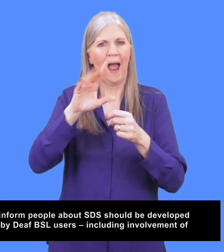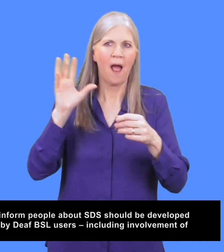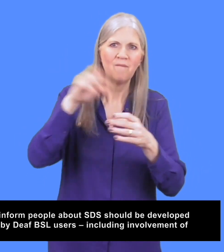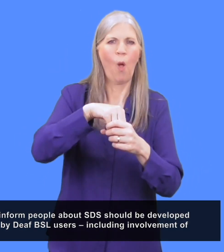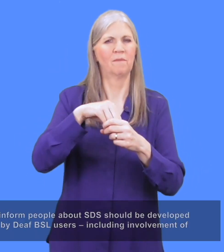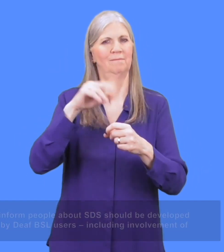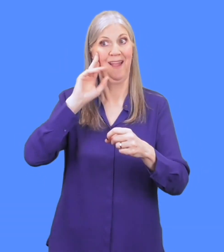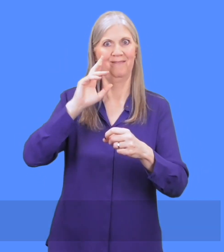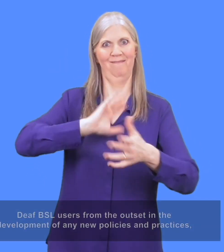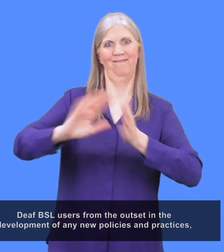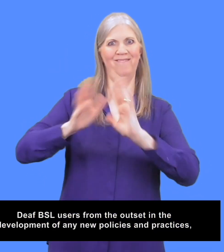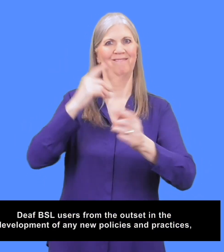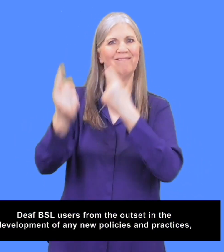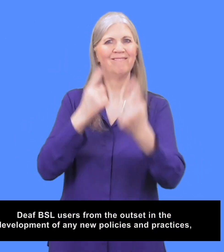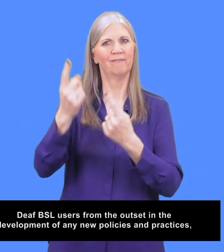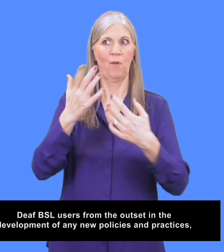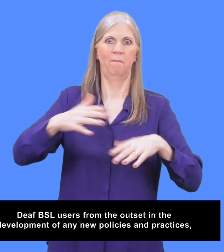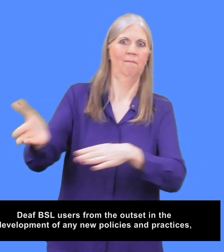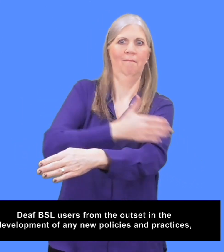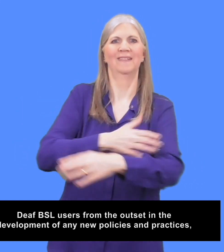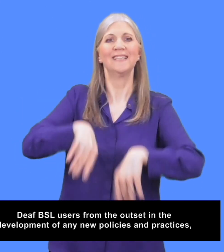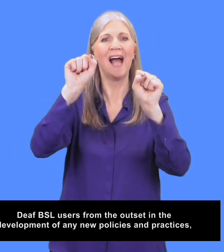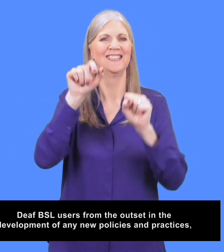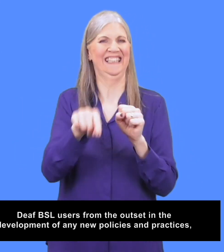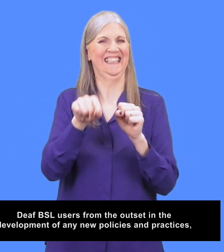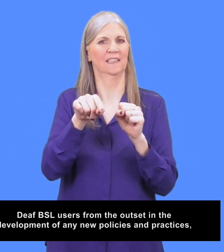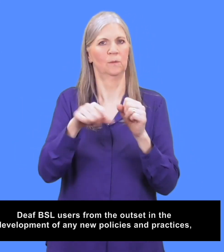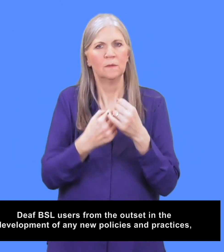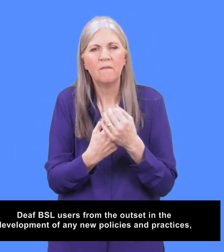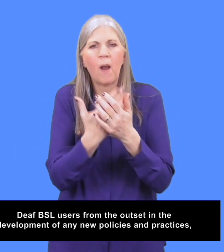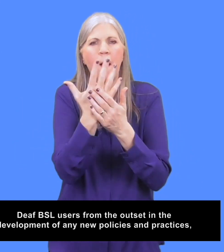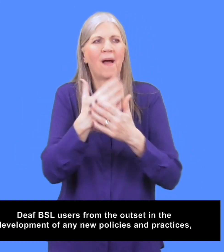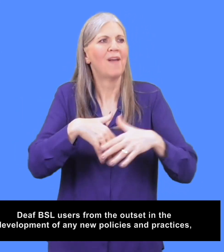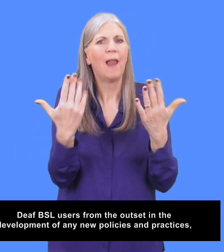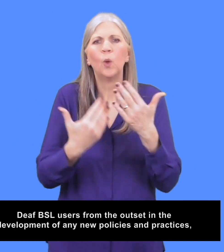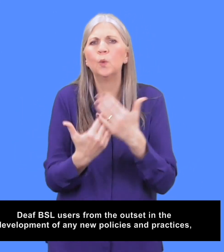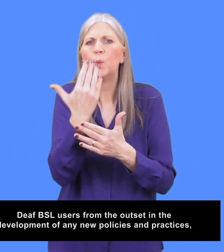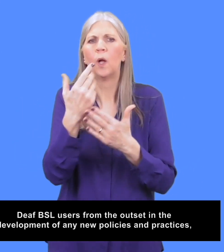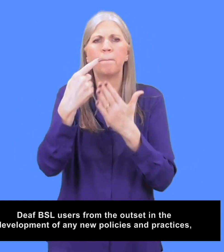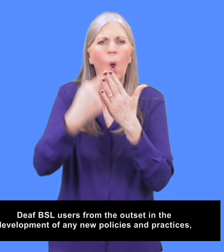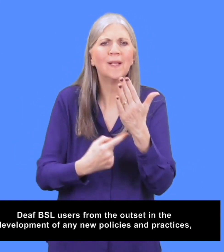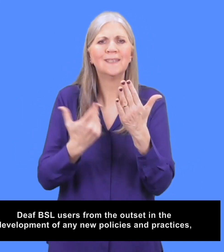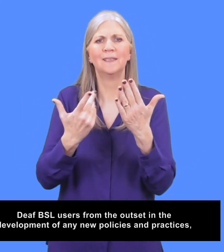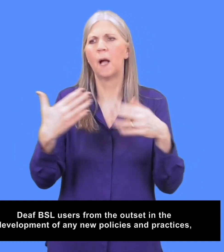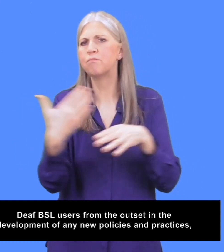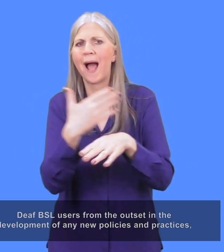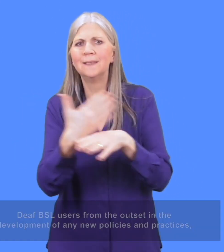involvement of deaf BSL users from the outset in the development of any new policies and practices to ensure